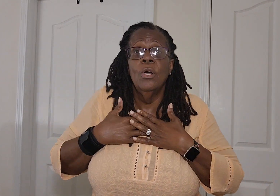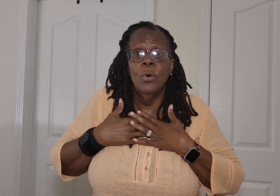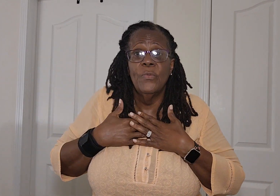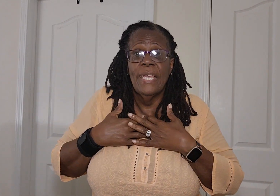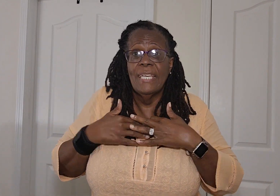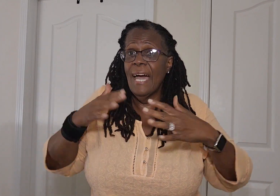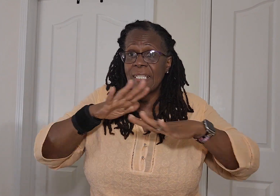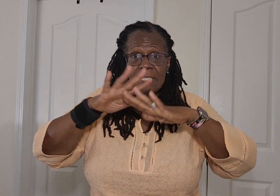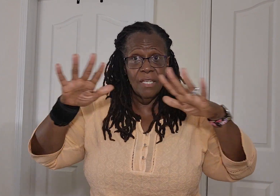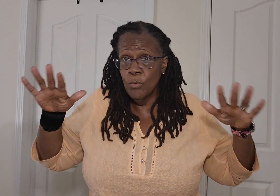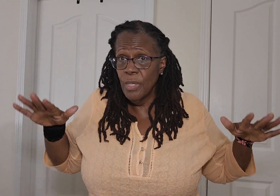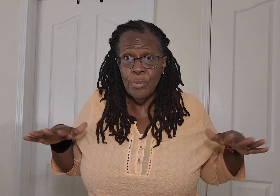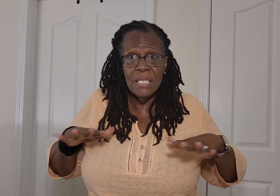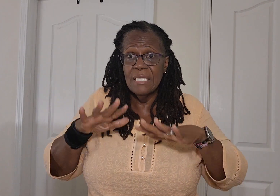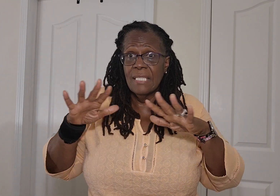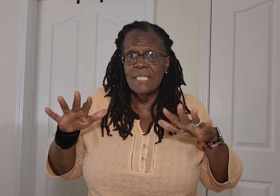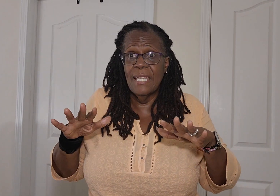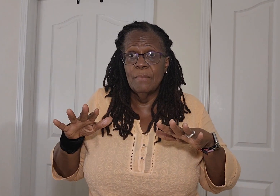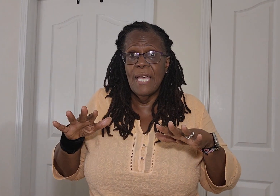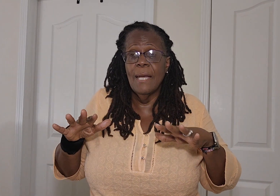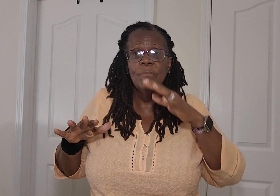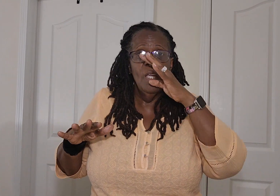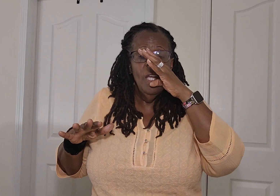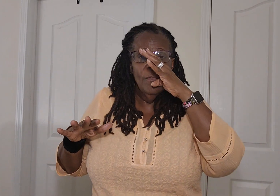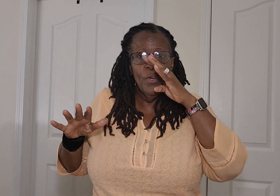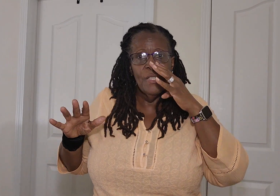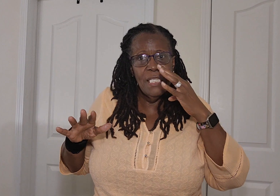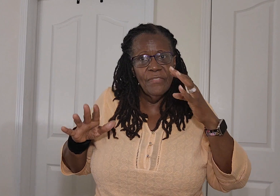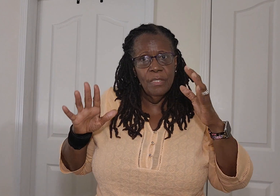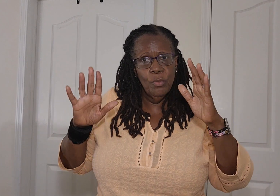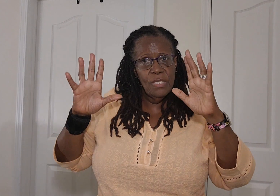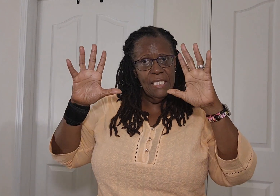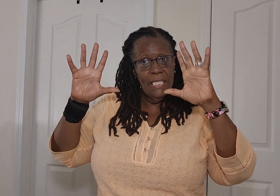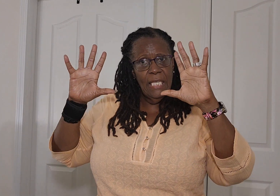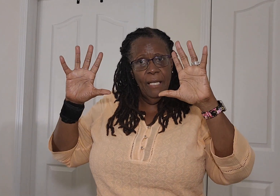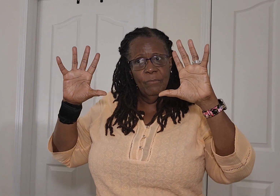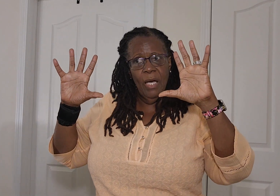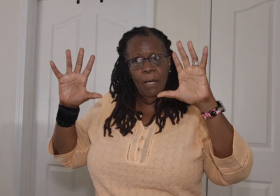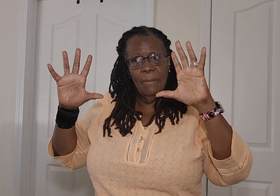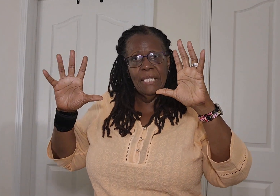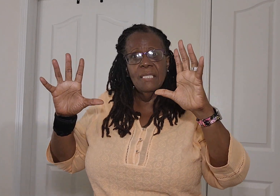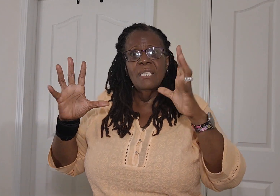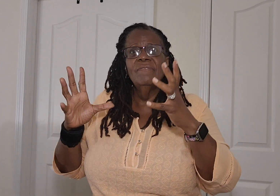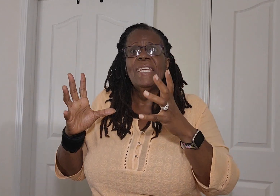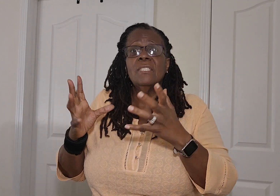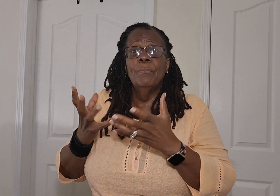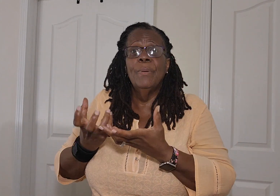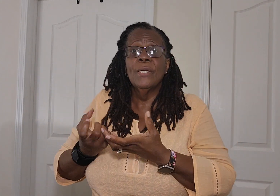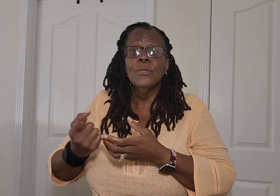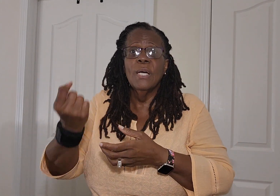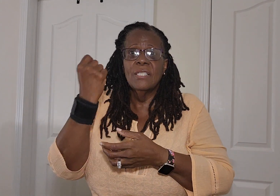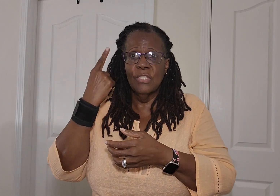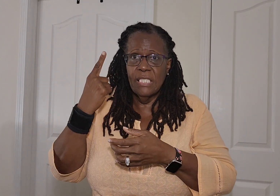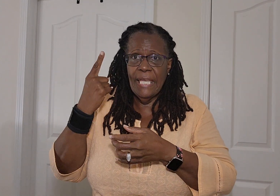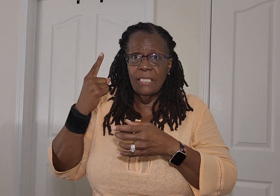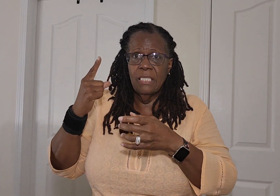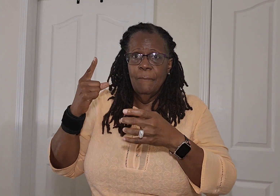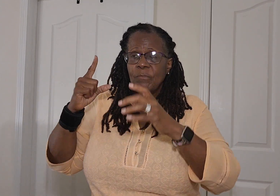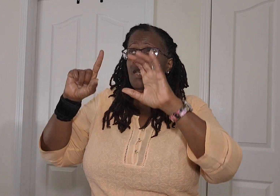know that God is everywhere present at the same time, for the deaf community, it conveys a better understanding